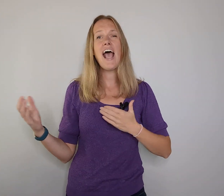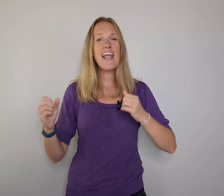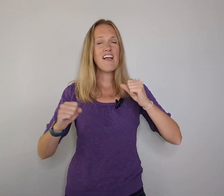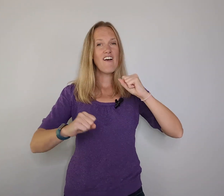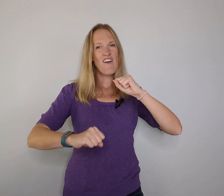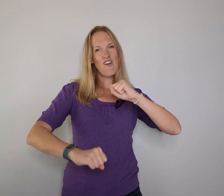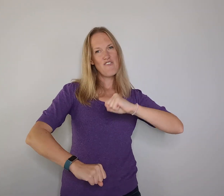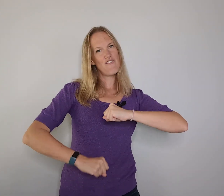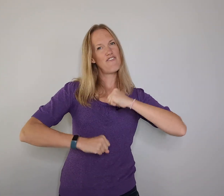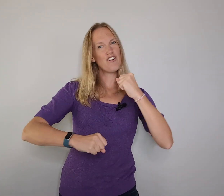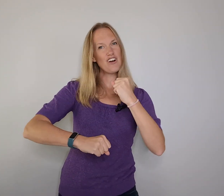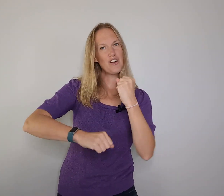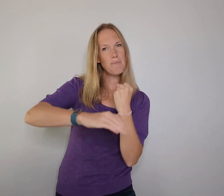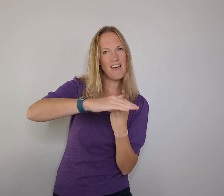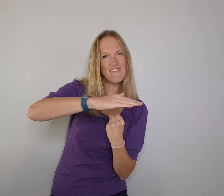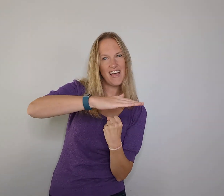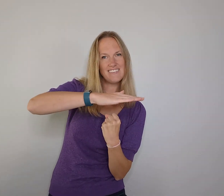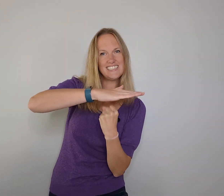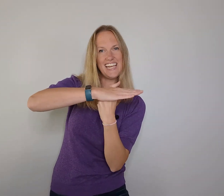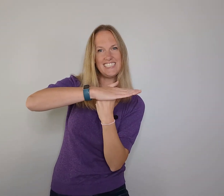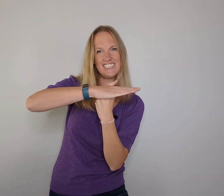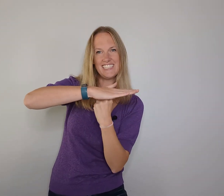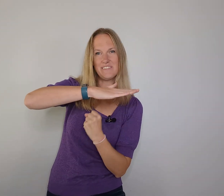my firm foundation,